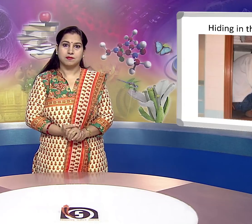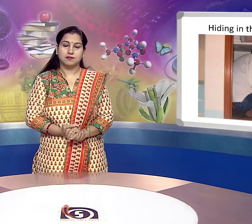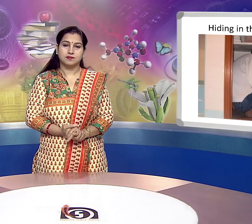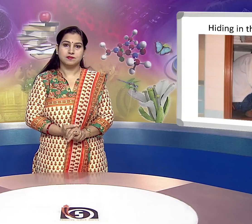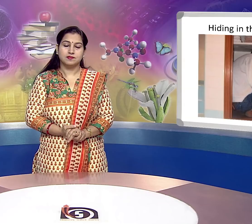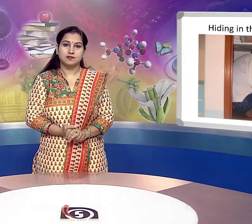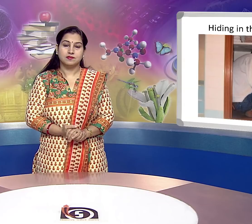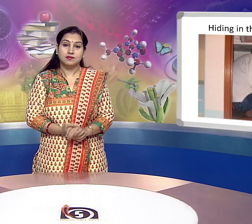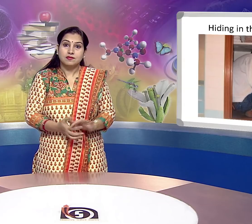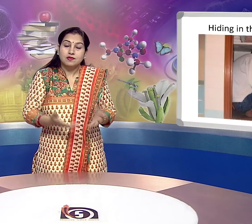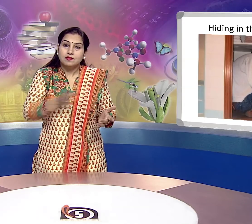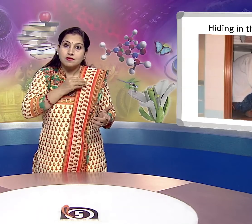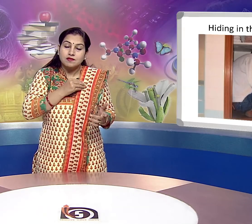and hid himself